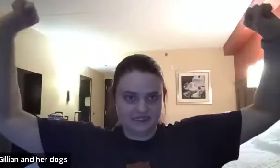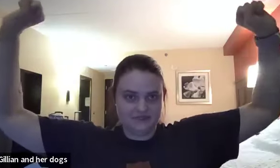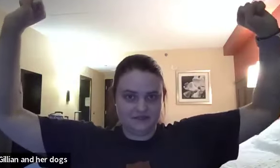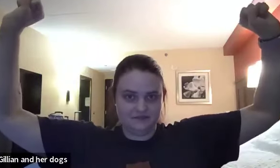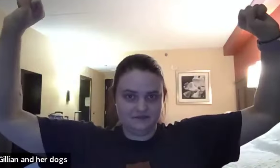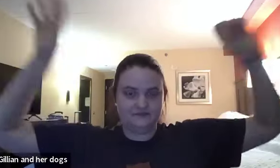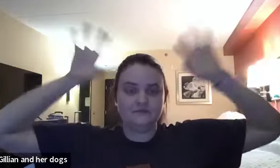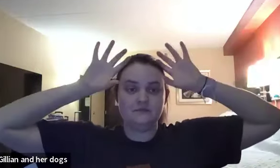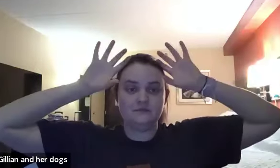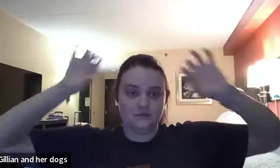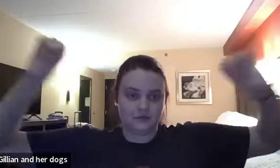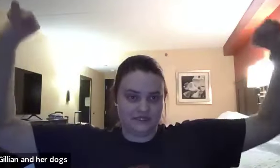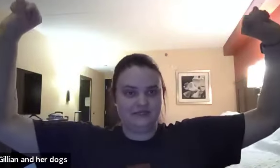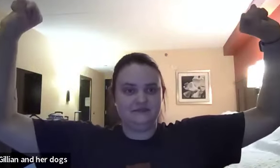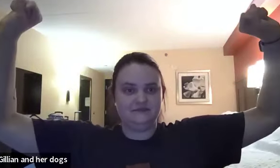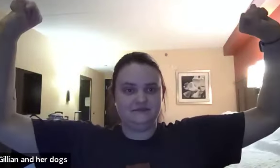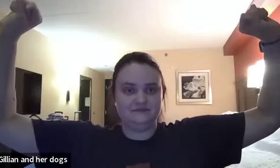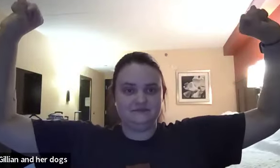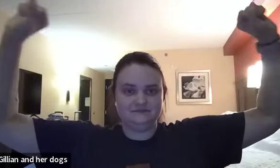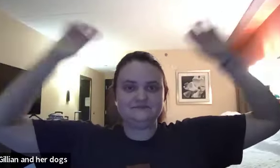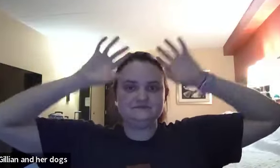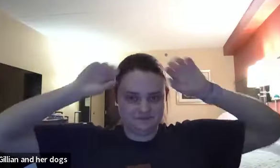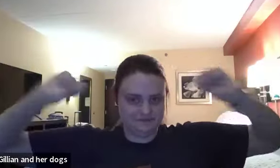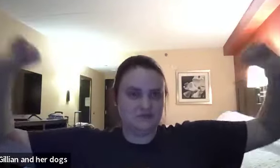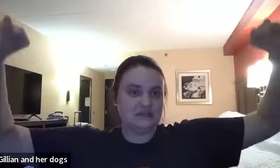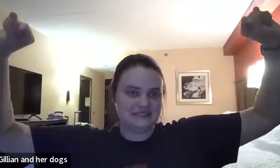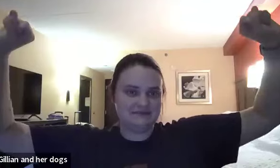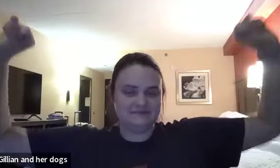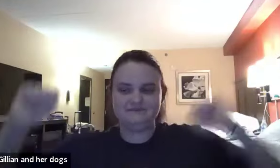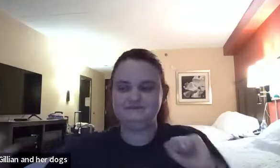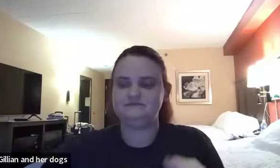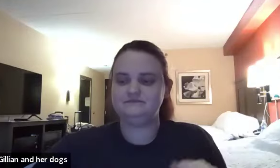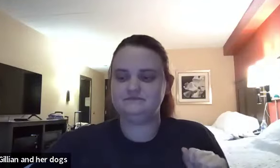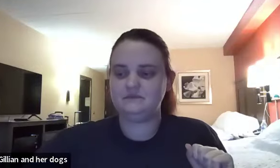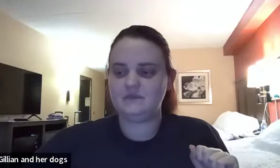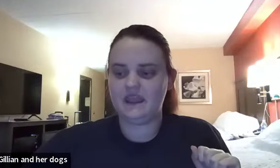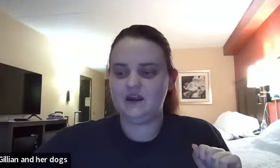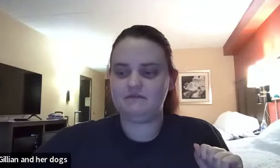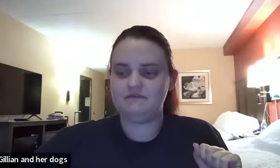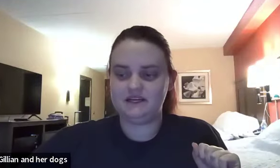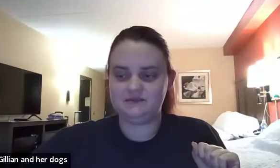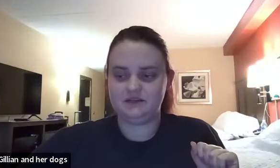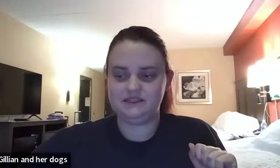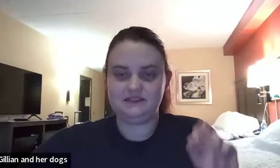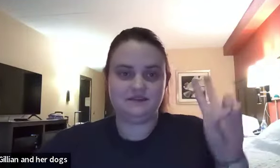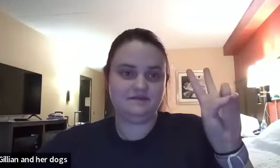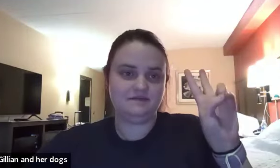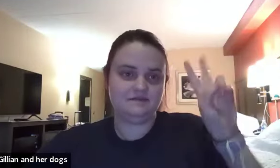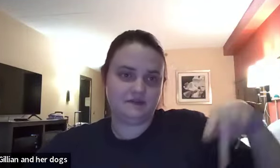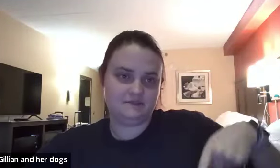president, president, president, and our vice president, vice